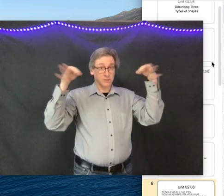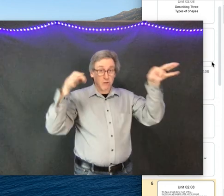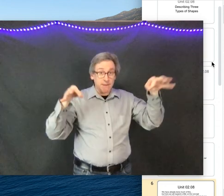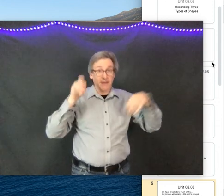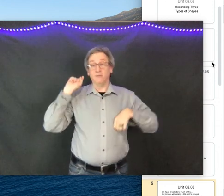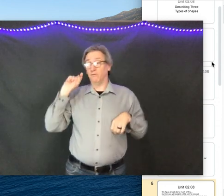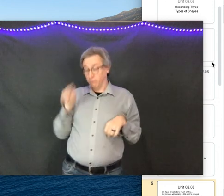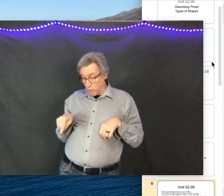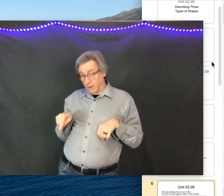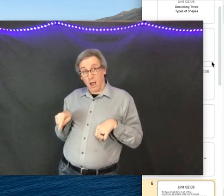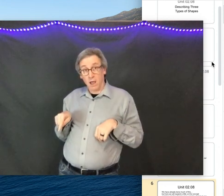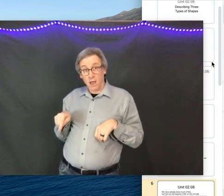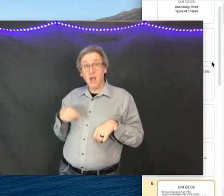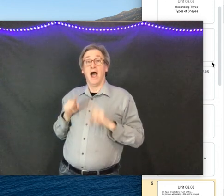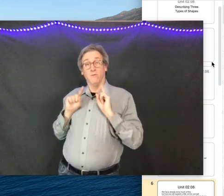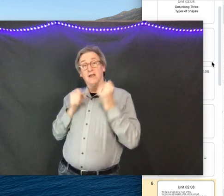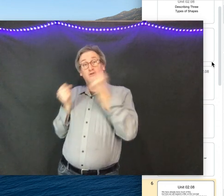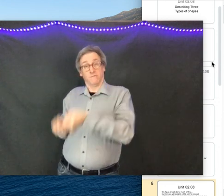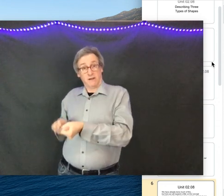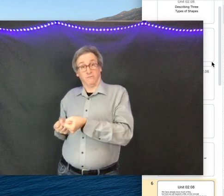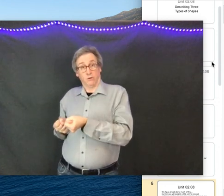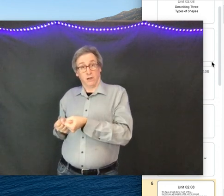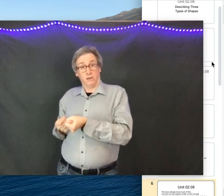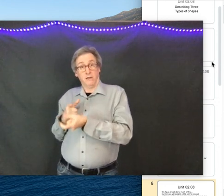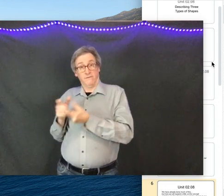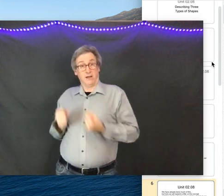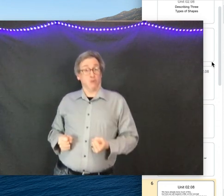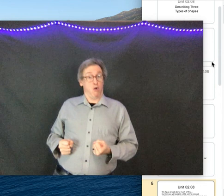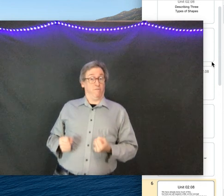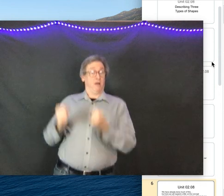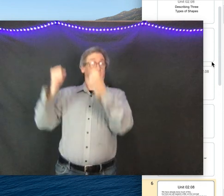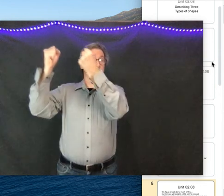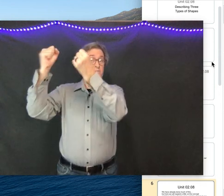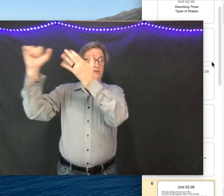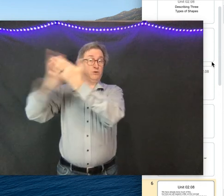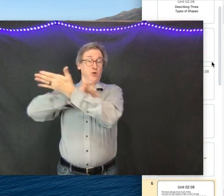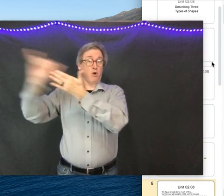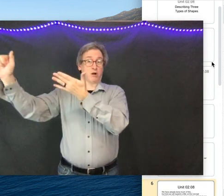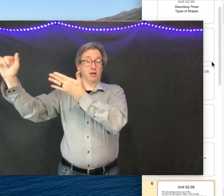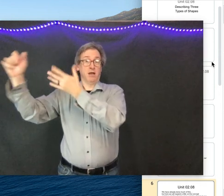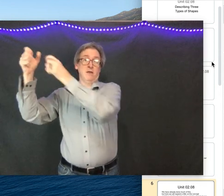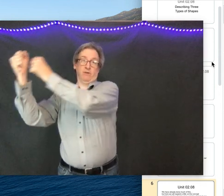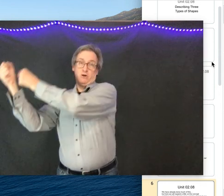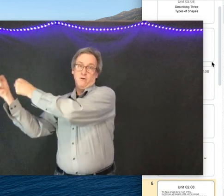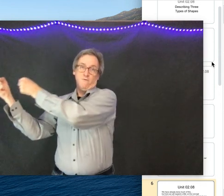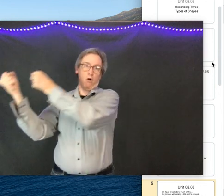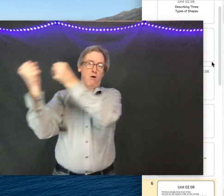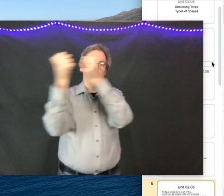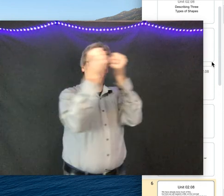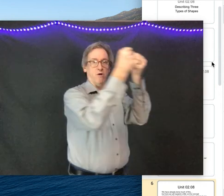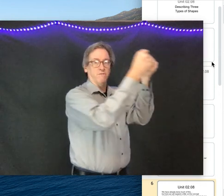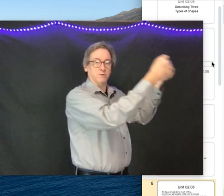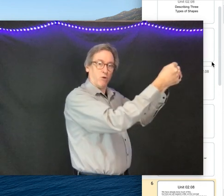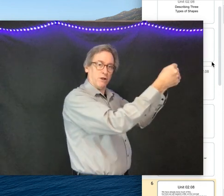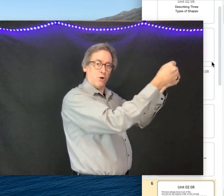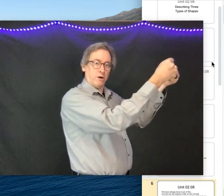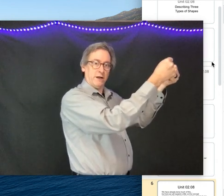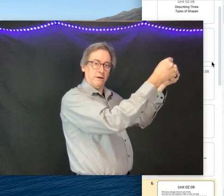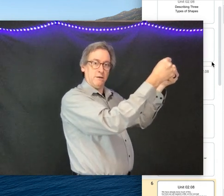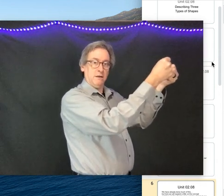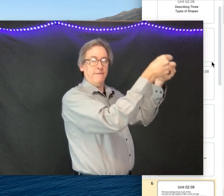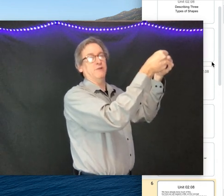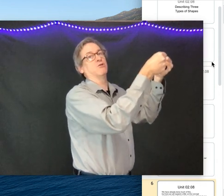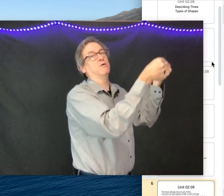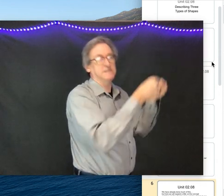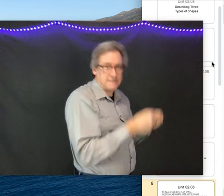I'm describing Florida, I drove down to Florida, then I drove up to New York, then I drove all the way over to Portland,